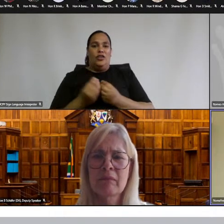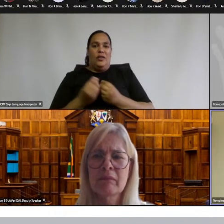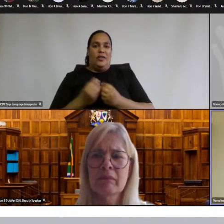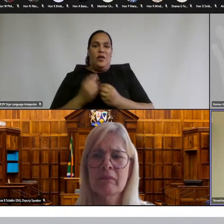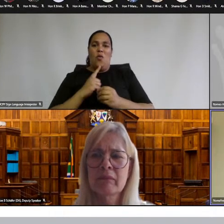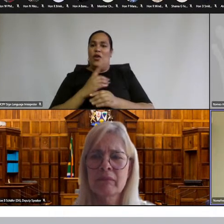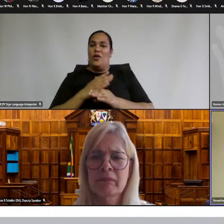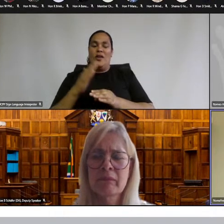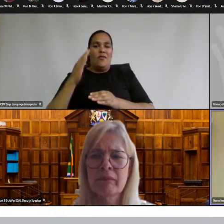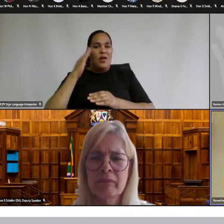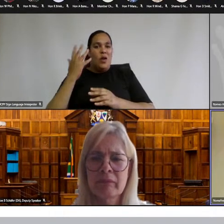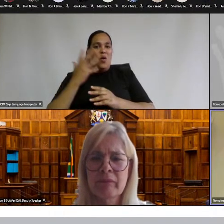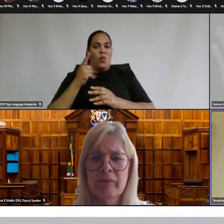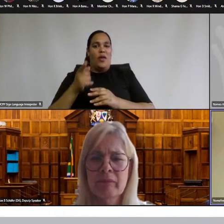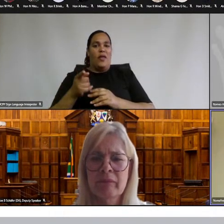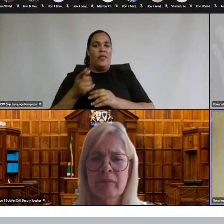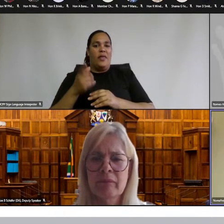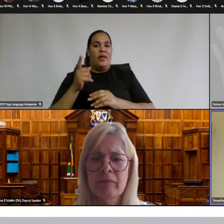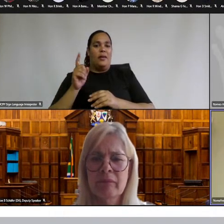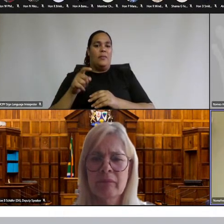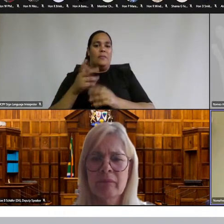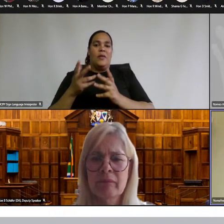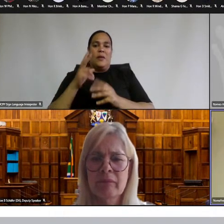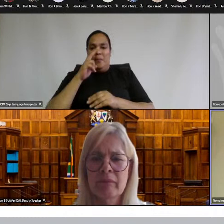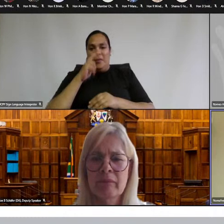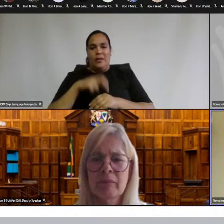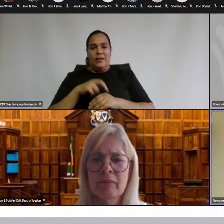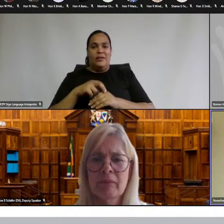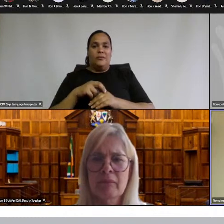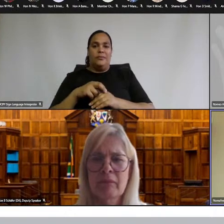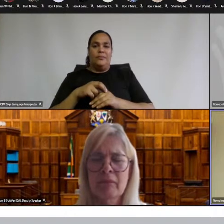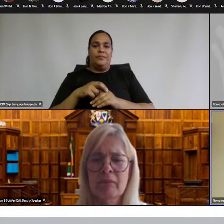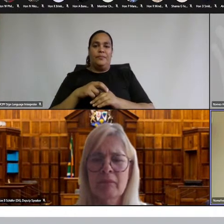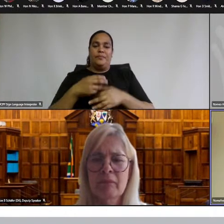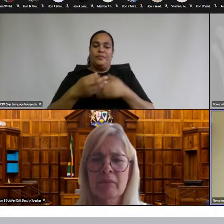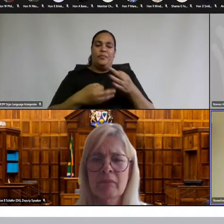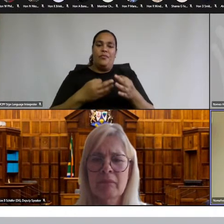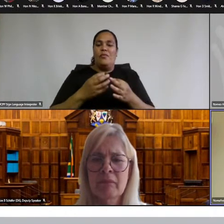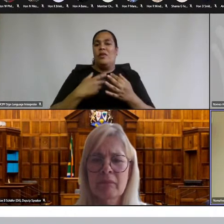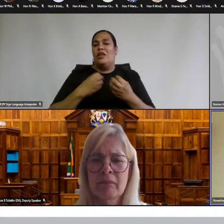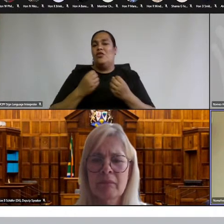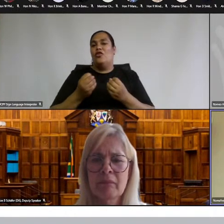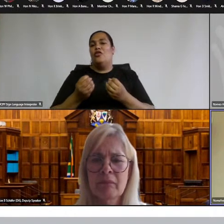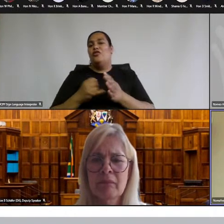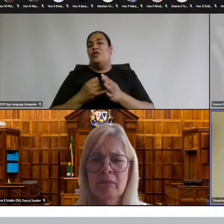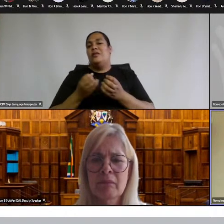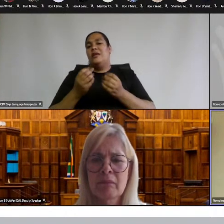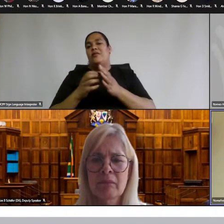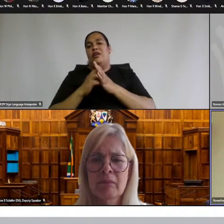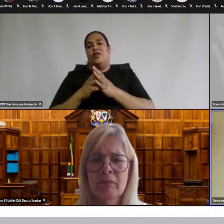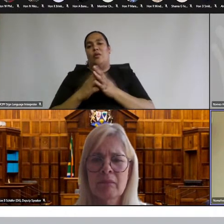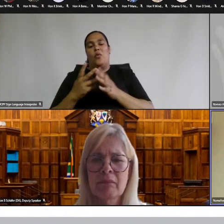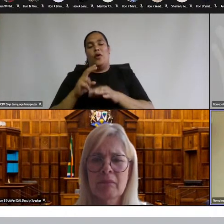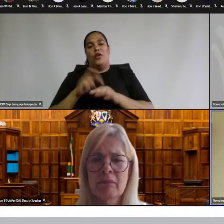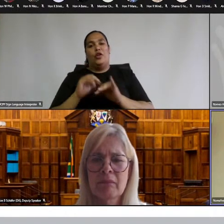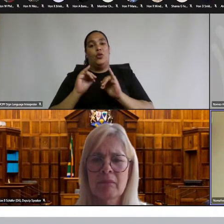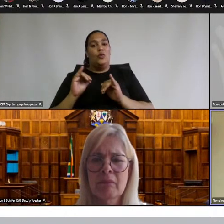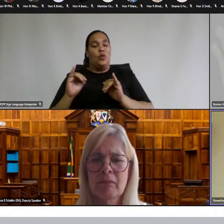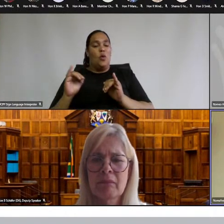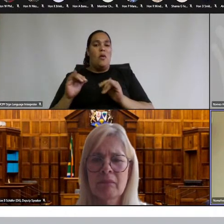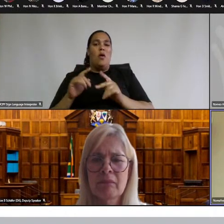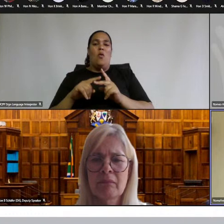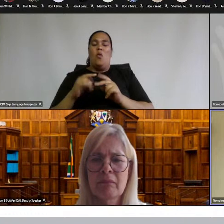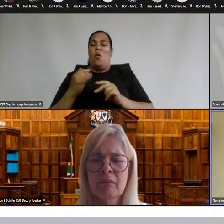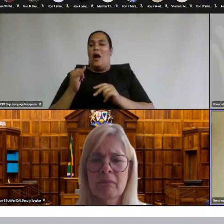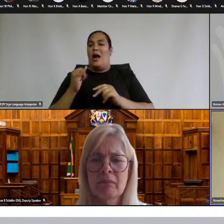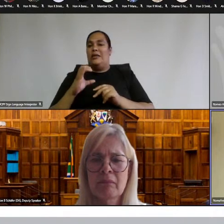never know that there might be maybe, let's say, a bus accident, just making an example, where it will require trauma nurses or